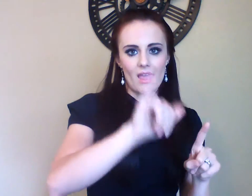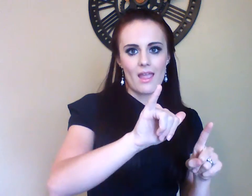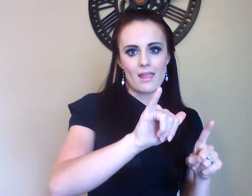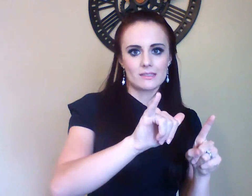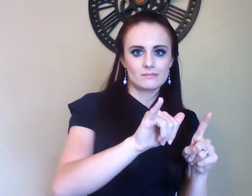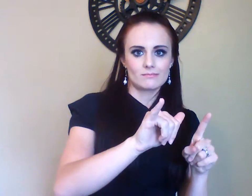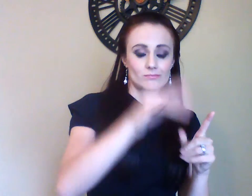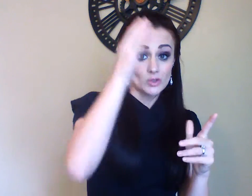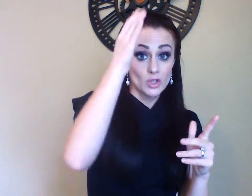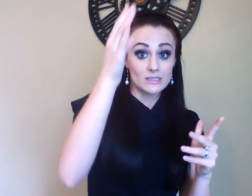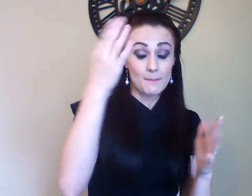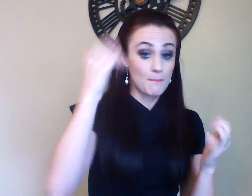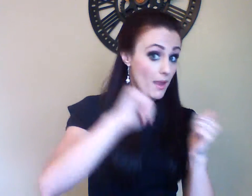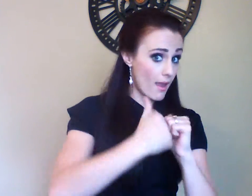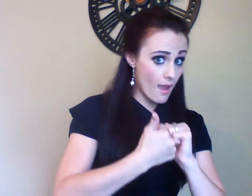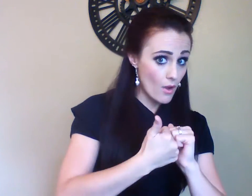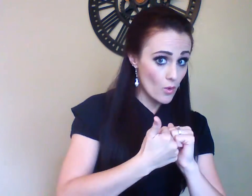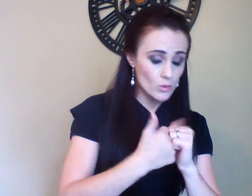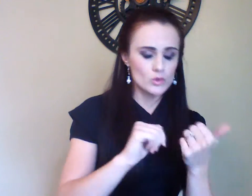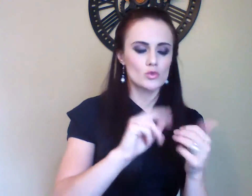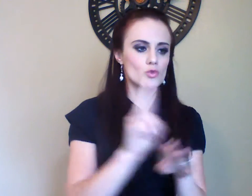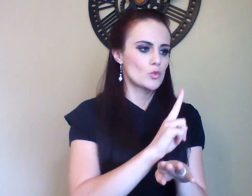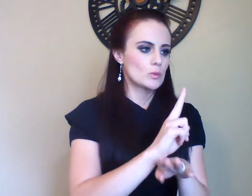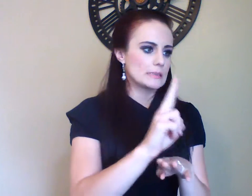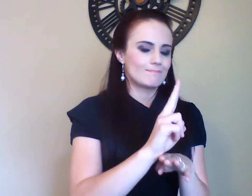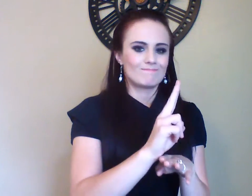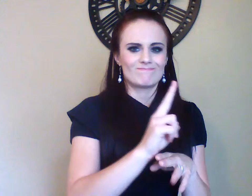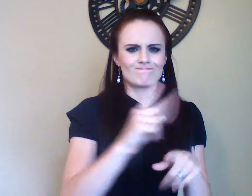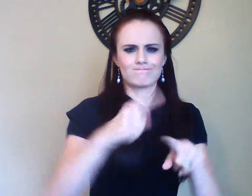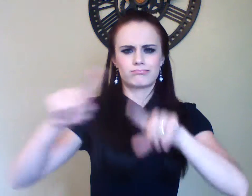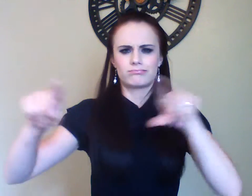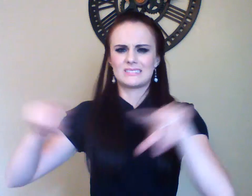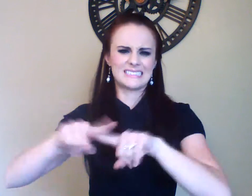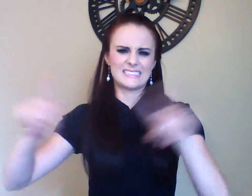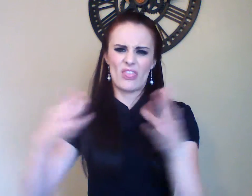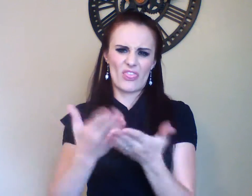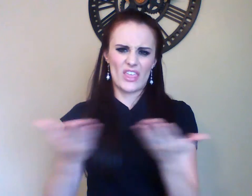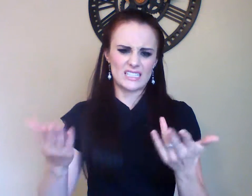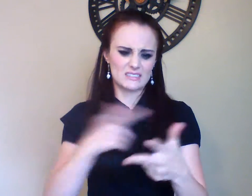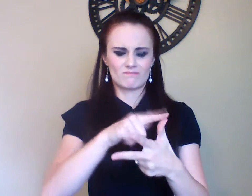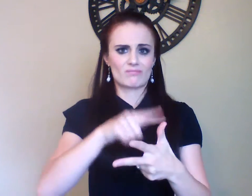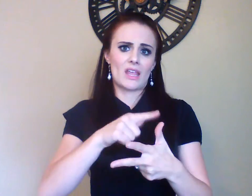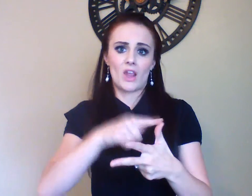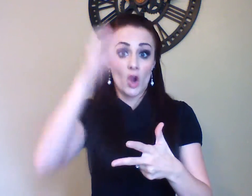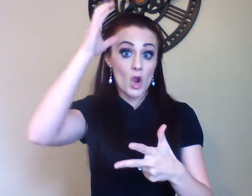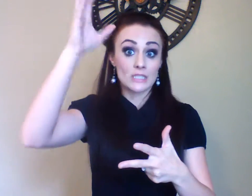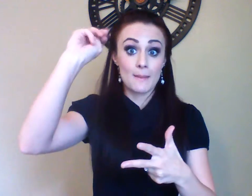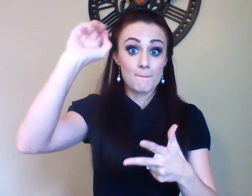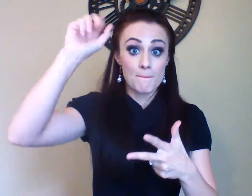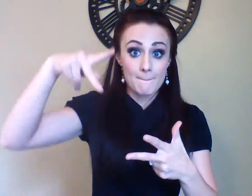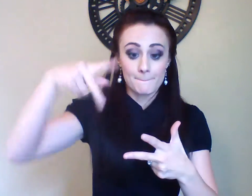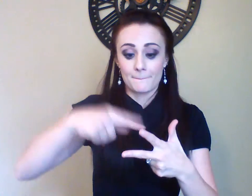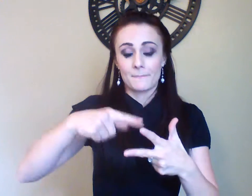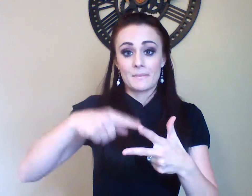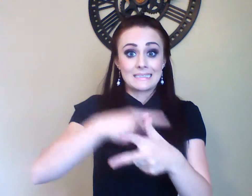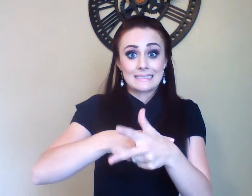any number of things. It could be a timeline, it could be clustering. It depends what the pattern of organization was in that reading that they were doing.